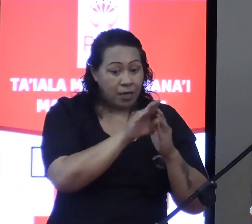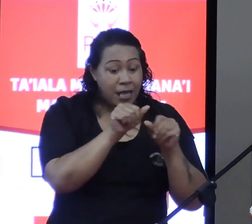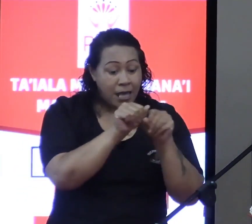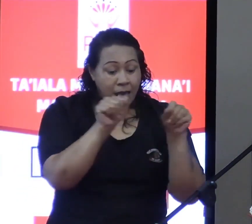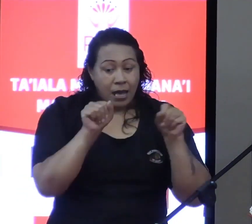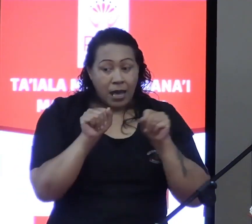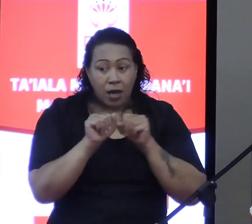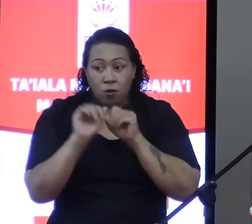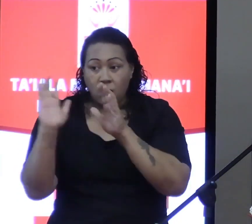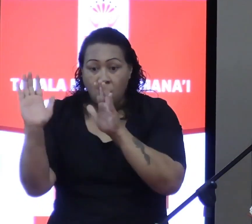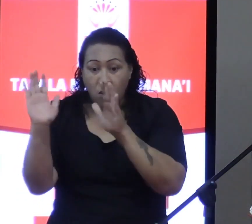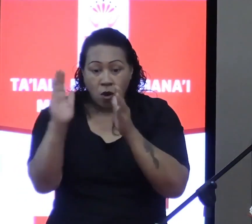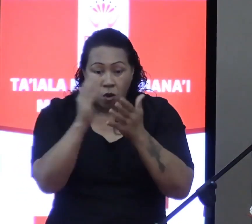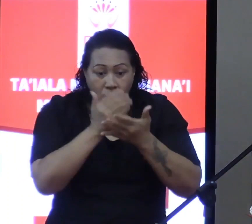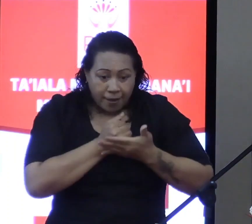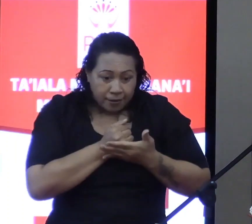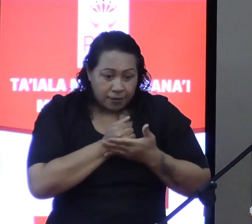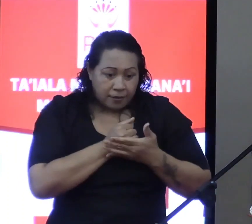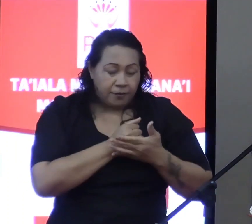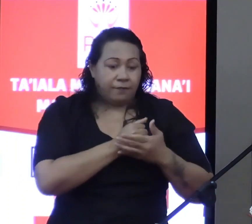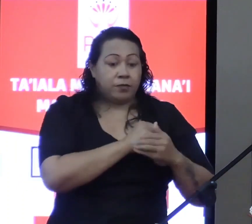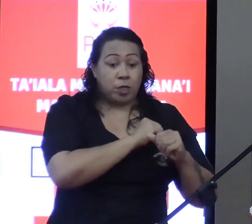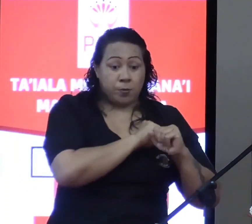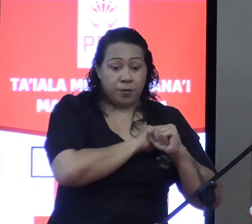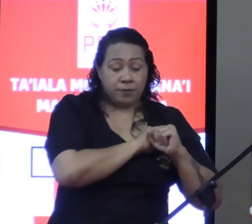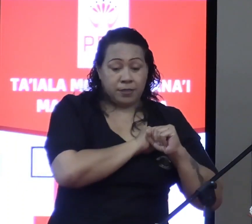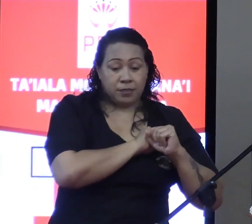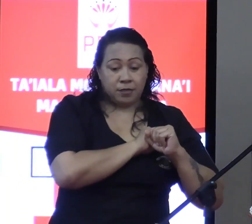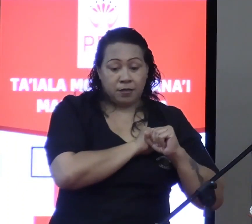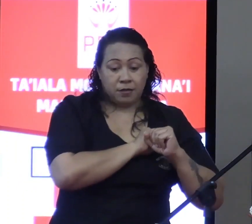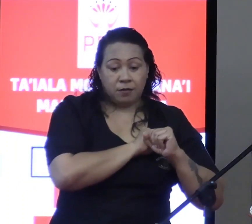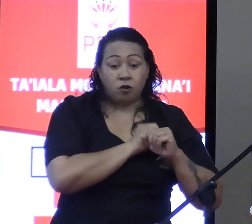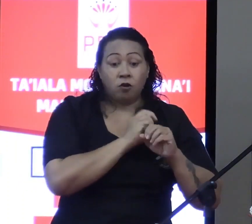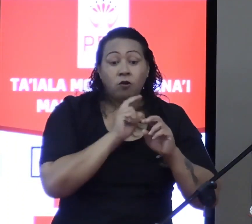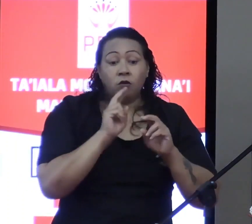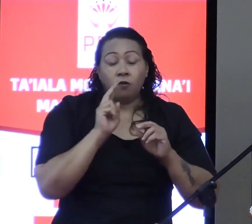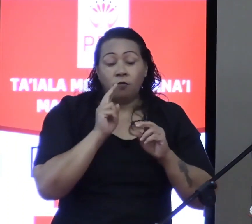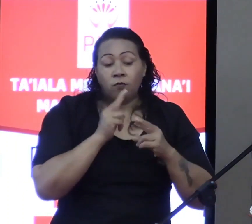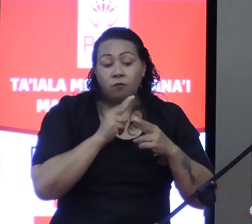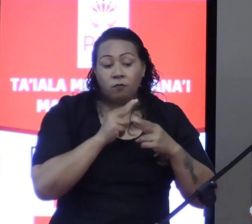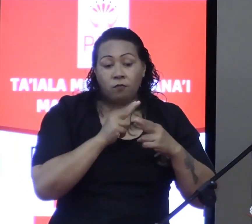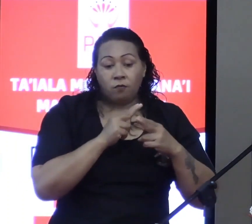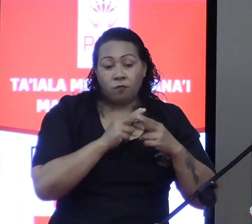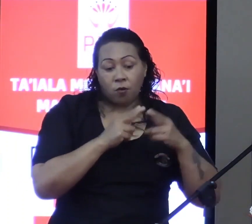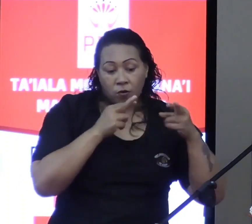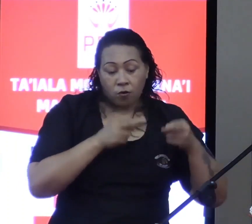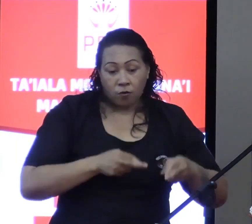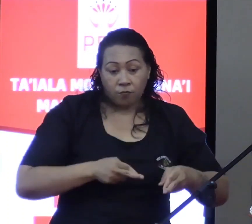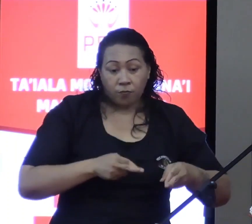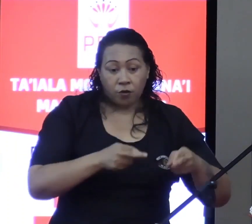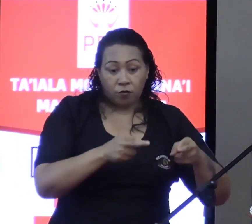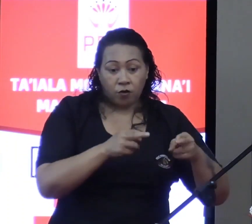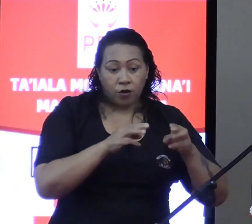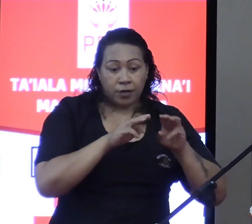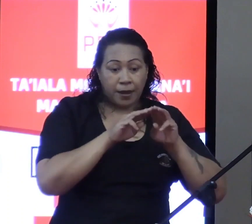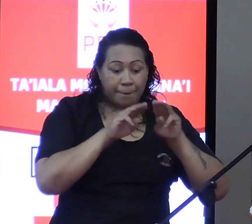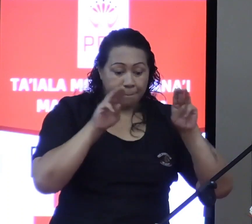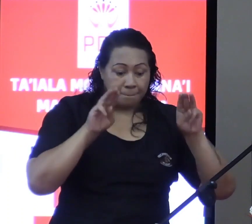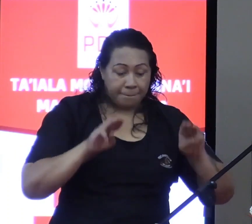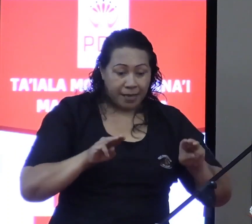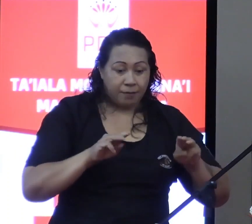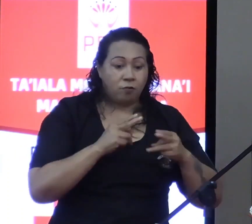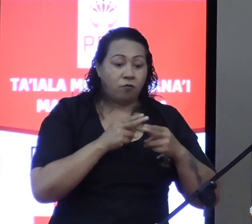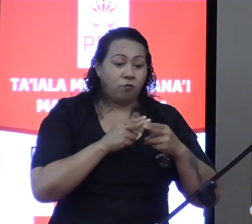commitment to the careful navigation of the roadmap that is the pathway for the development of